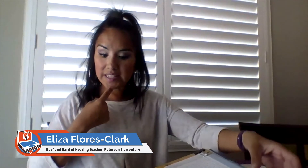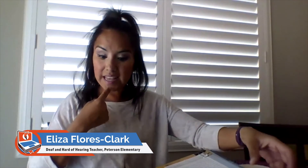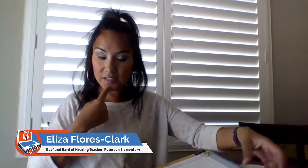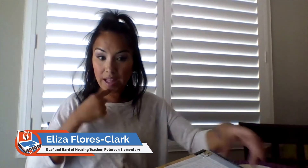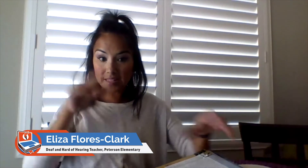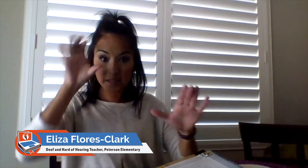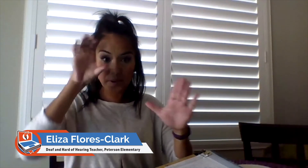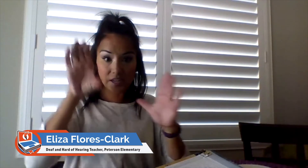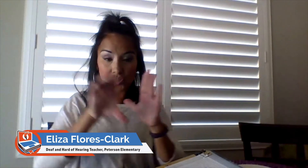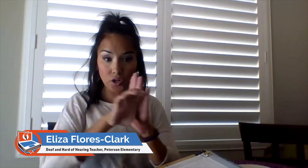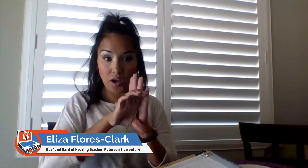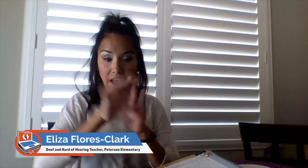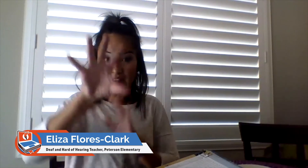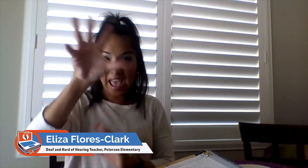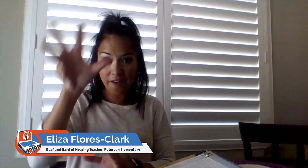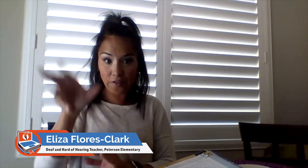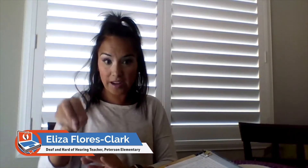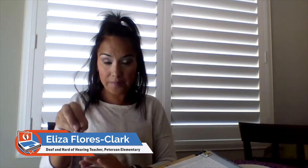So that's the picture of Africa.